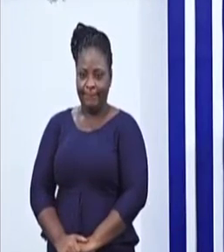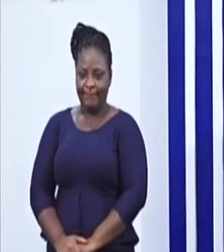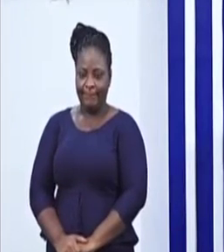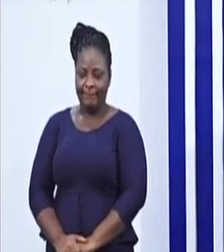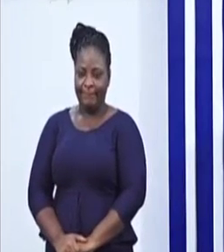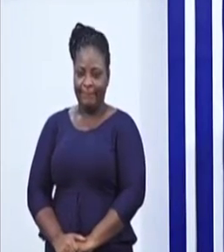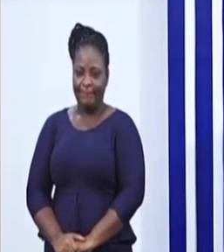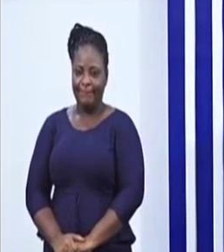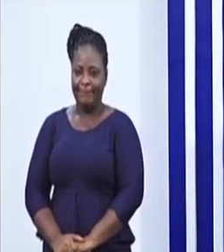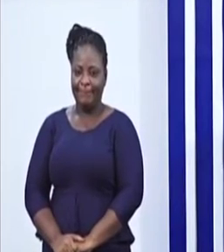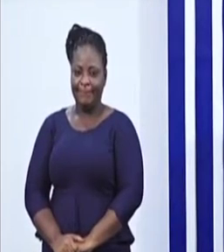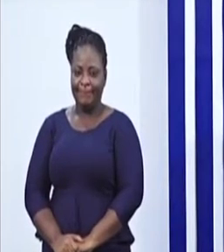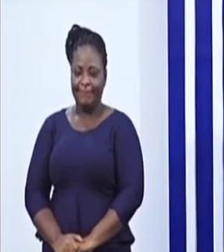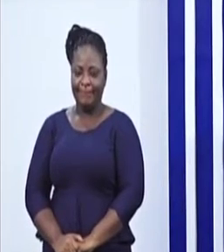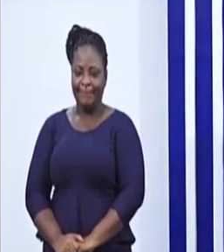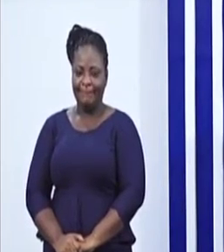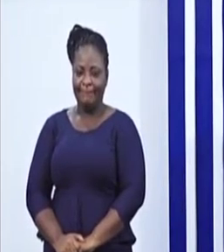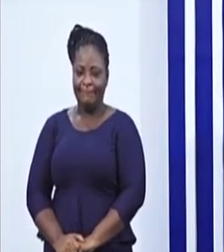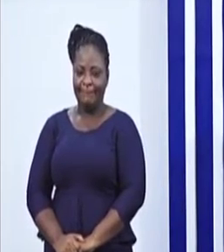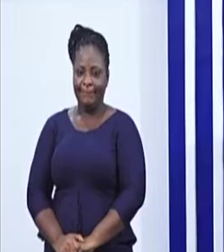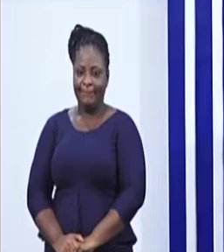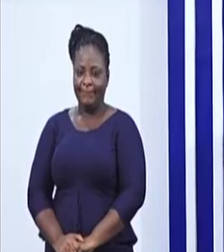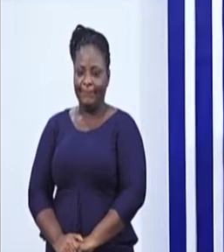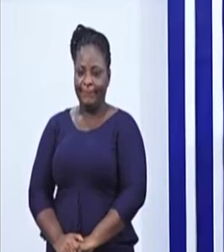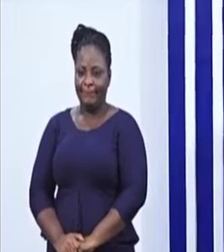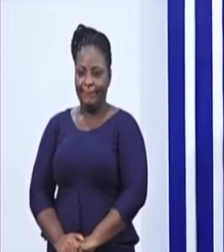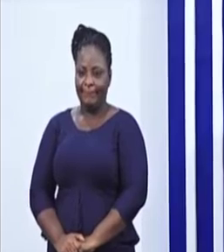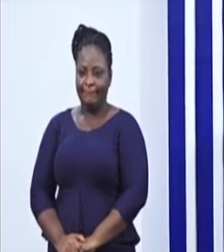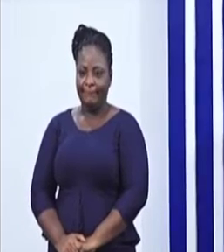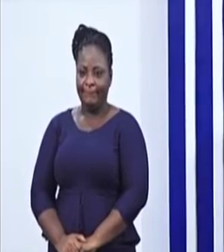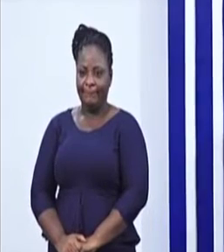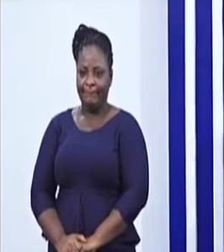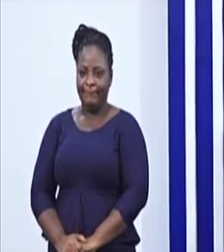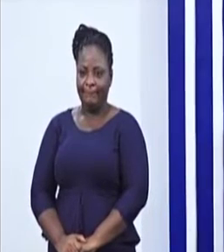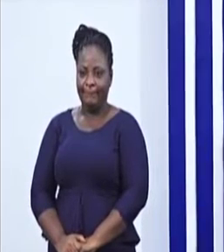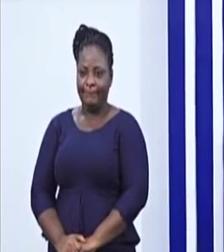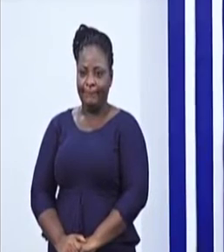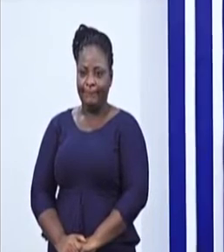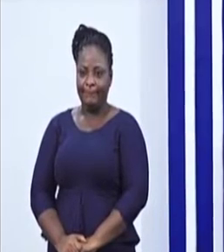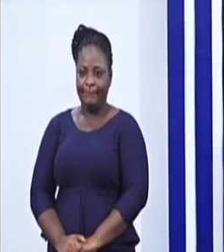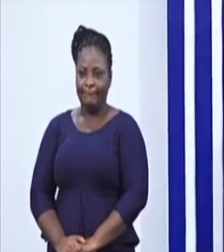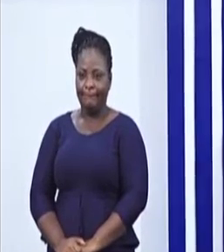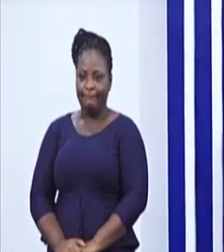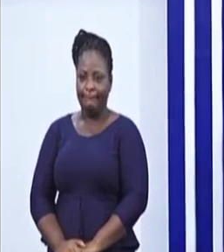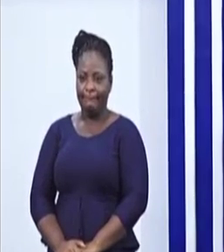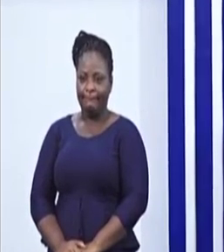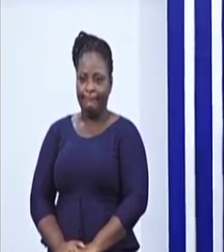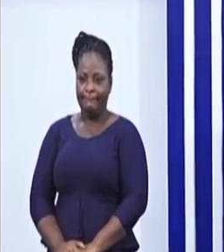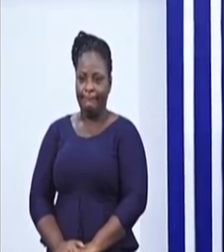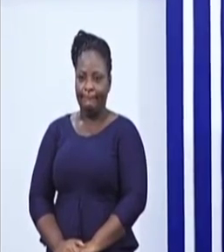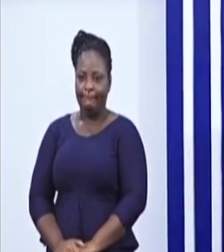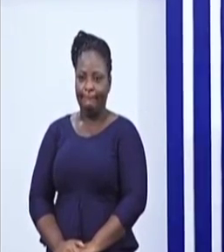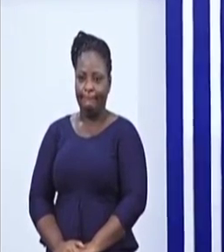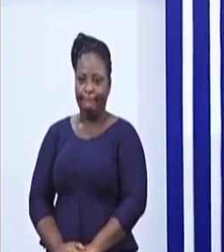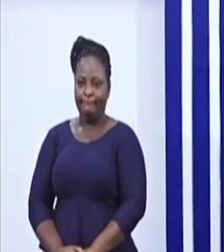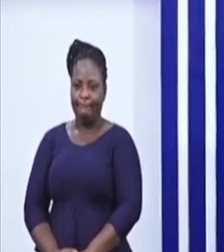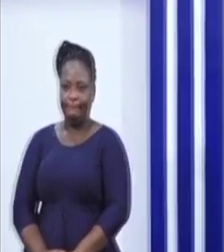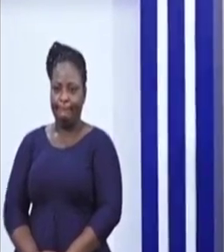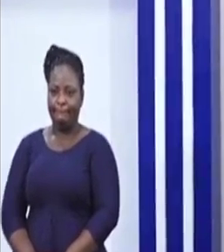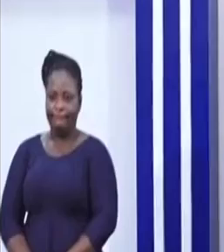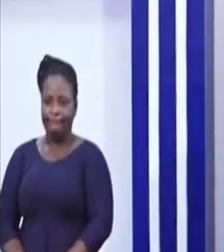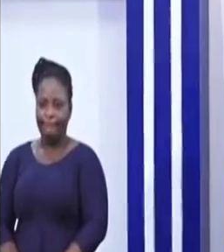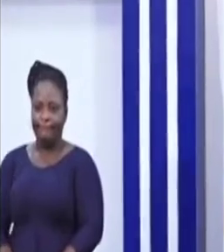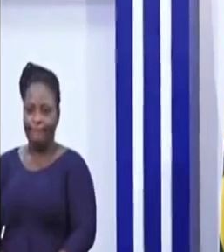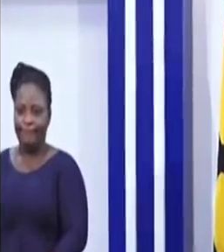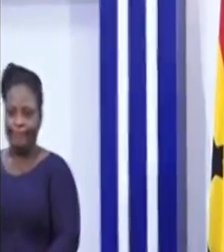to adzagba ba na wodovo na kroshi alaba coronavirus amalere ashimnawo nana make mi